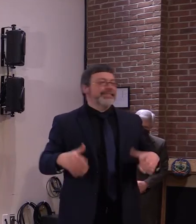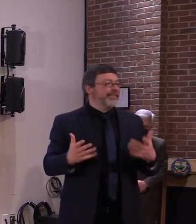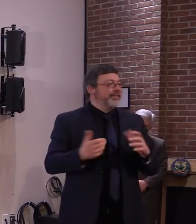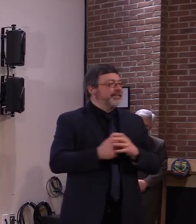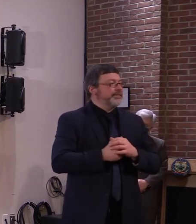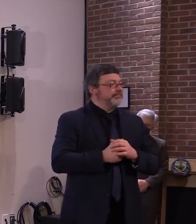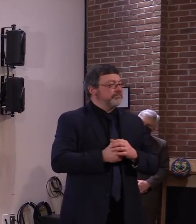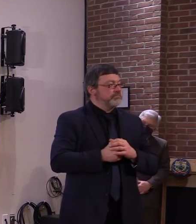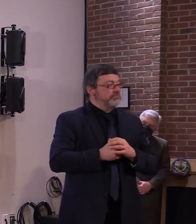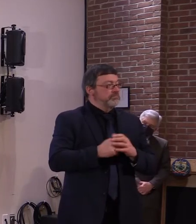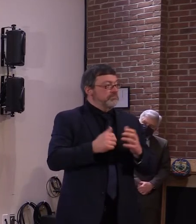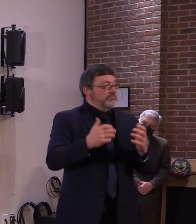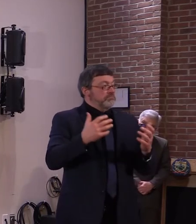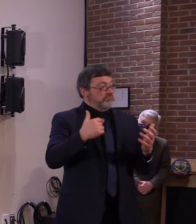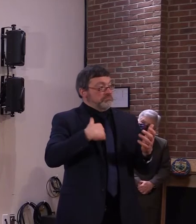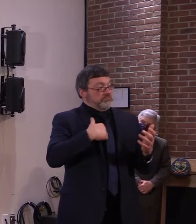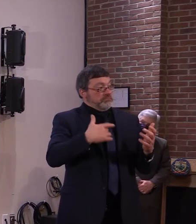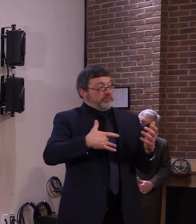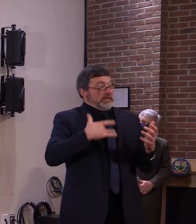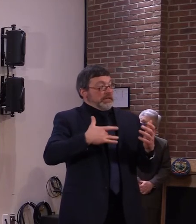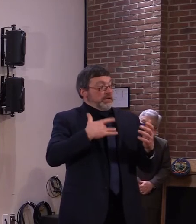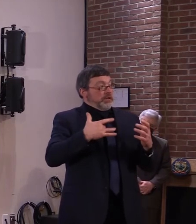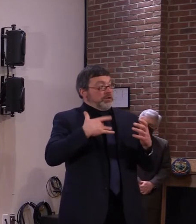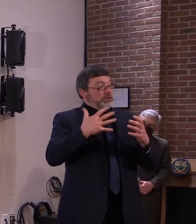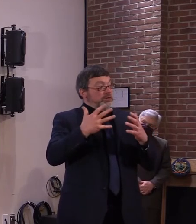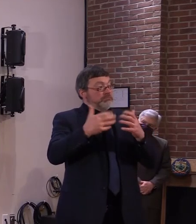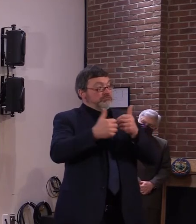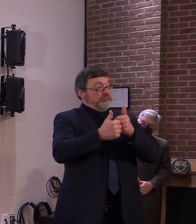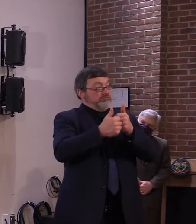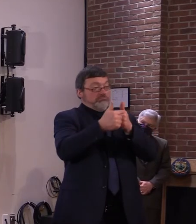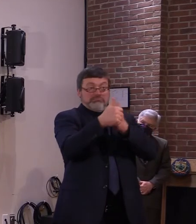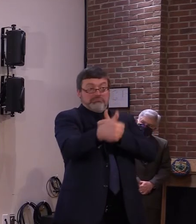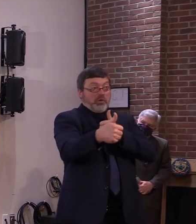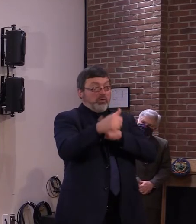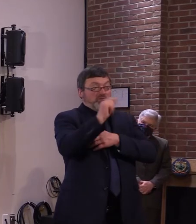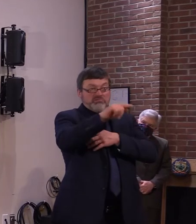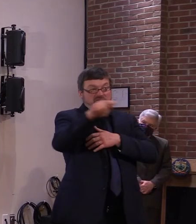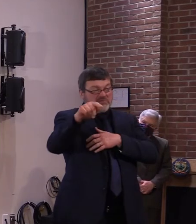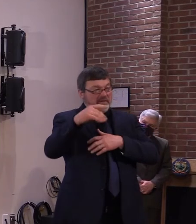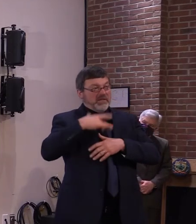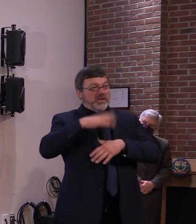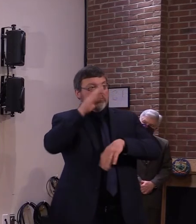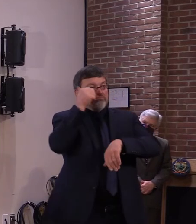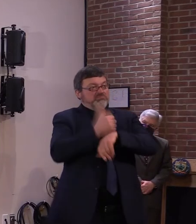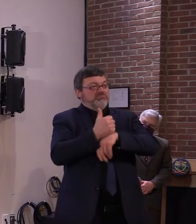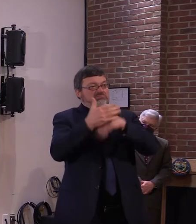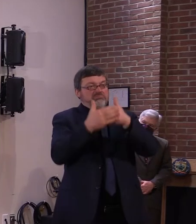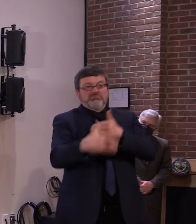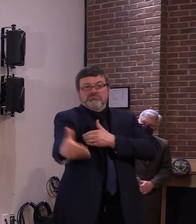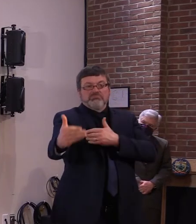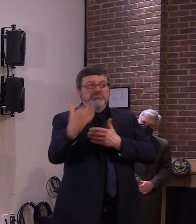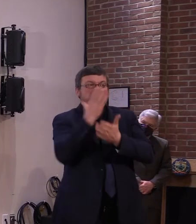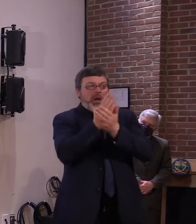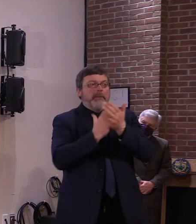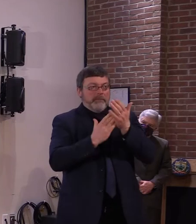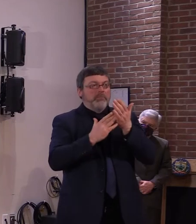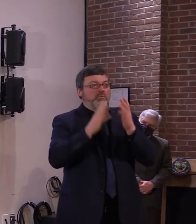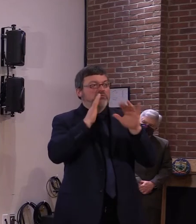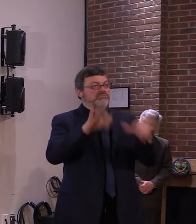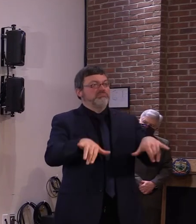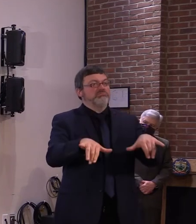future be doing more remote continuing along this approach which has allowed more